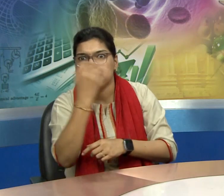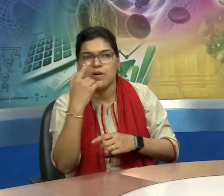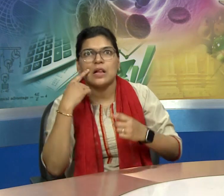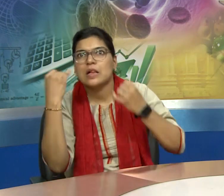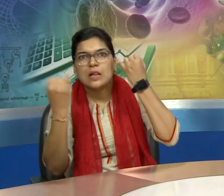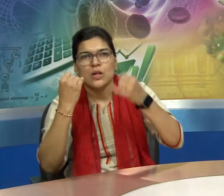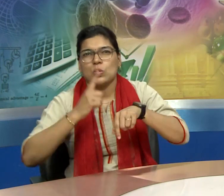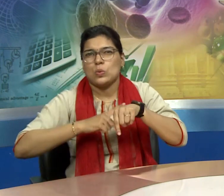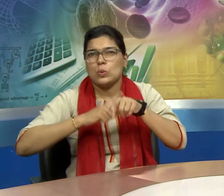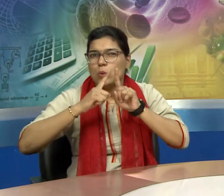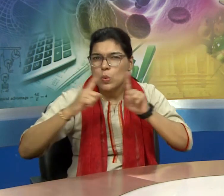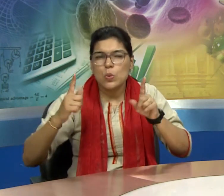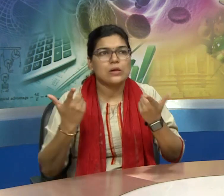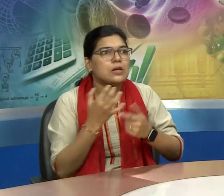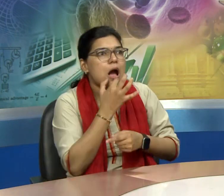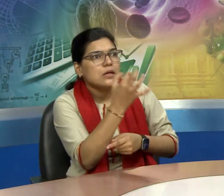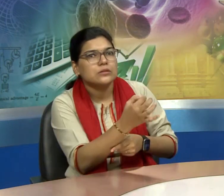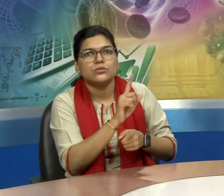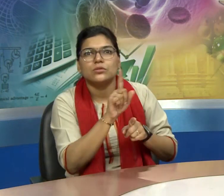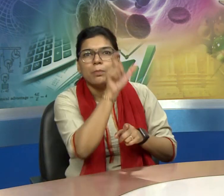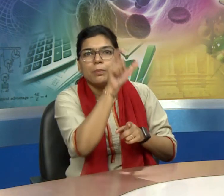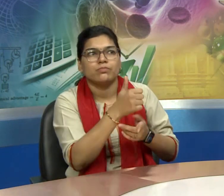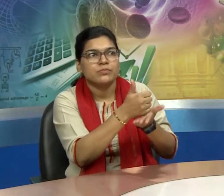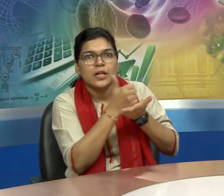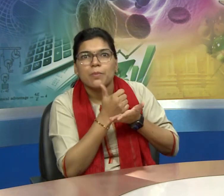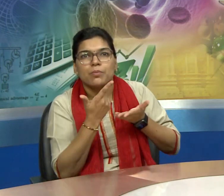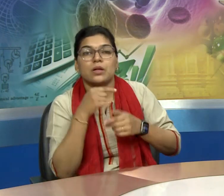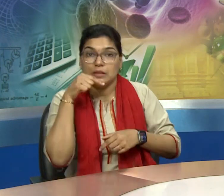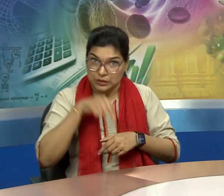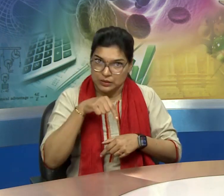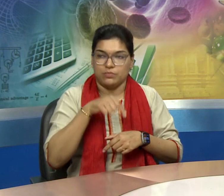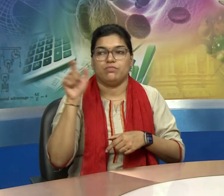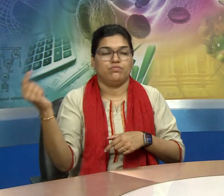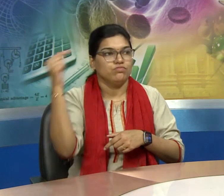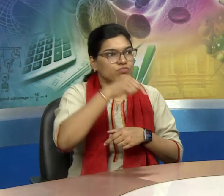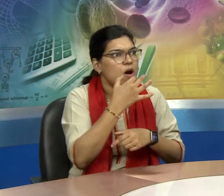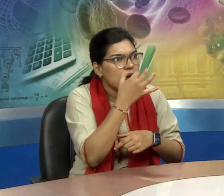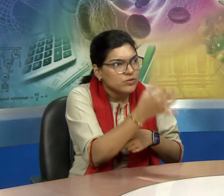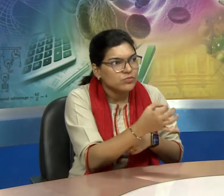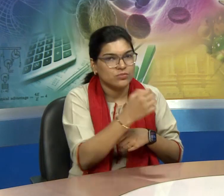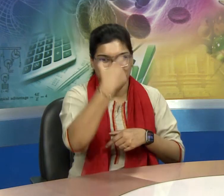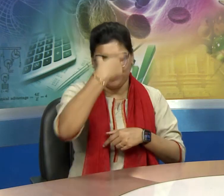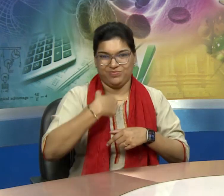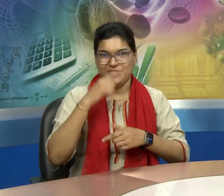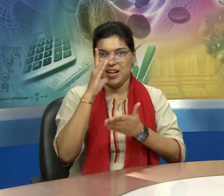books should be kept, where should be kept, and if any person comes to find any